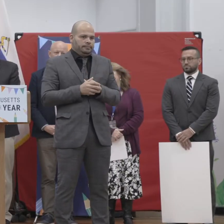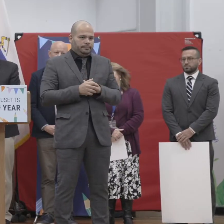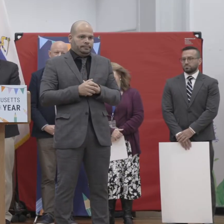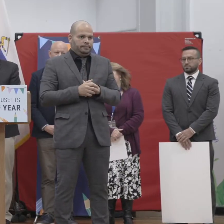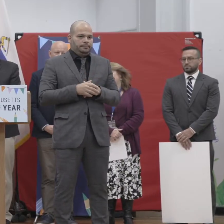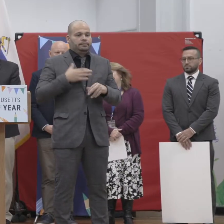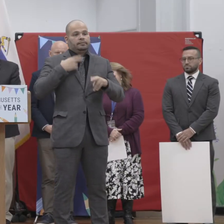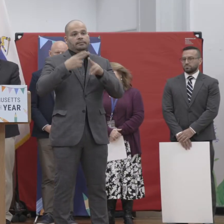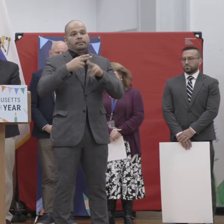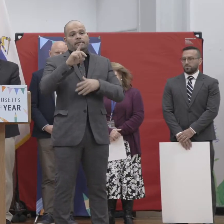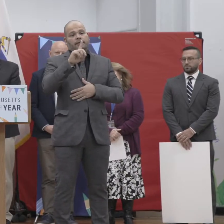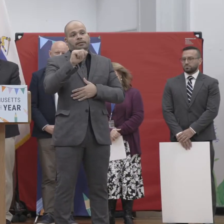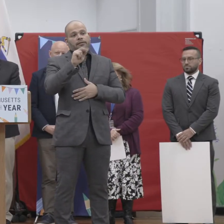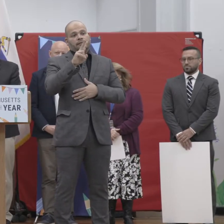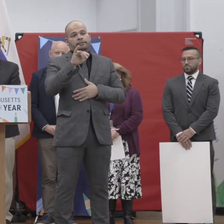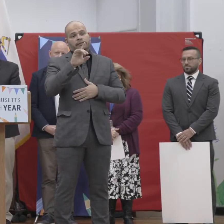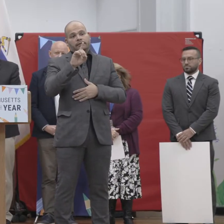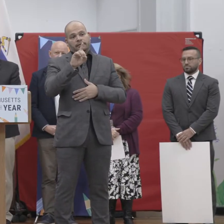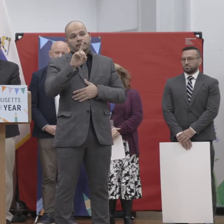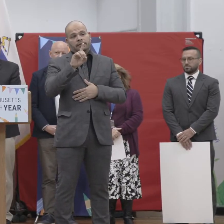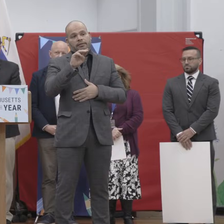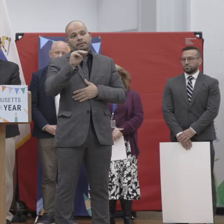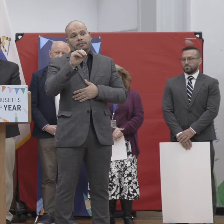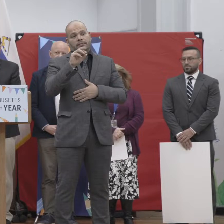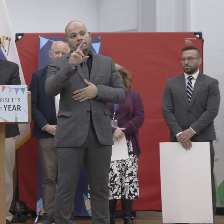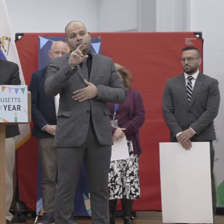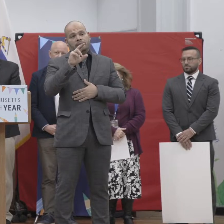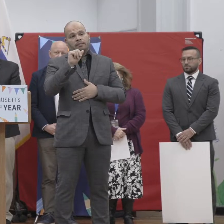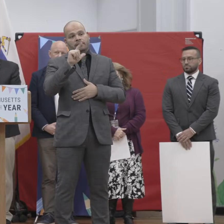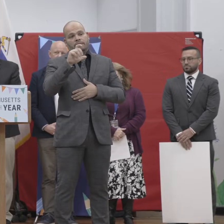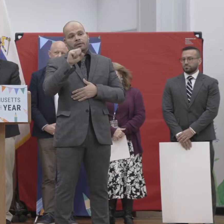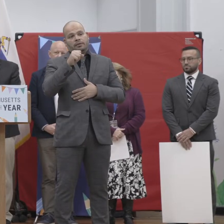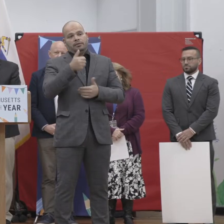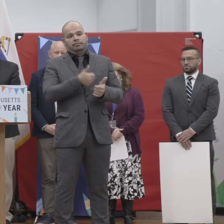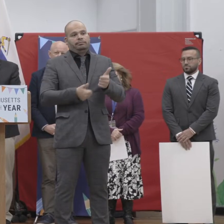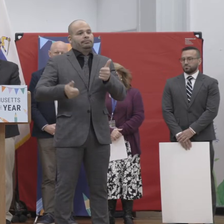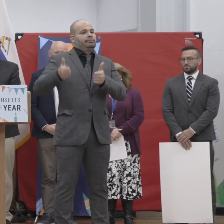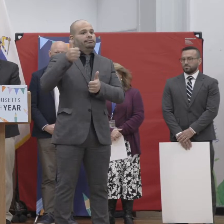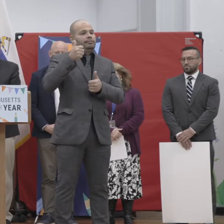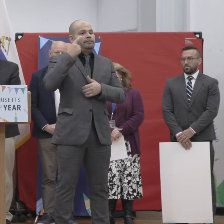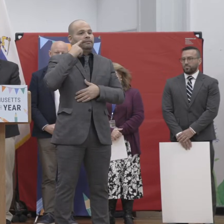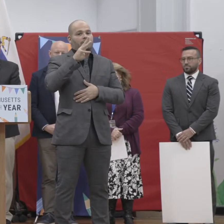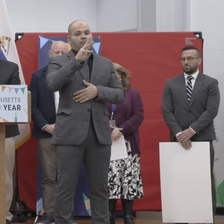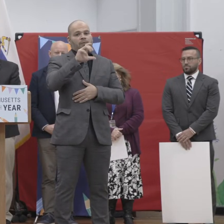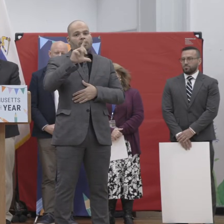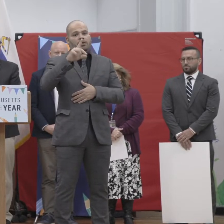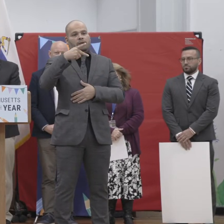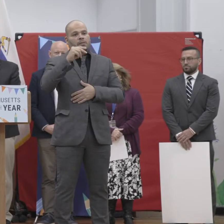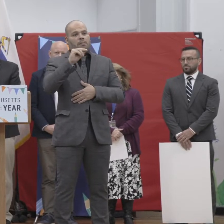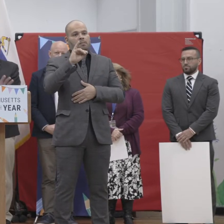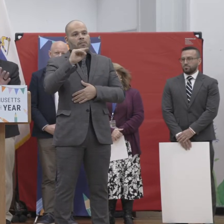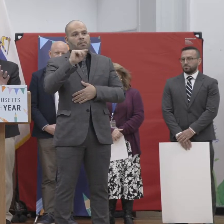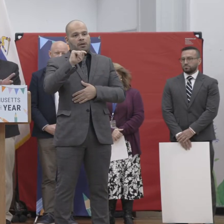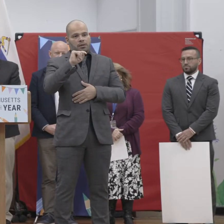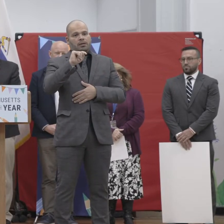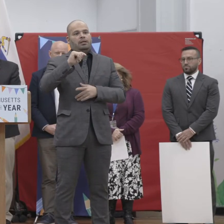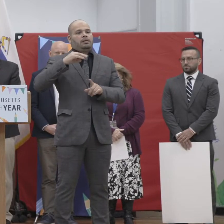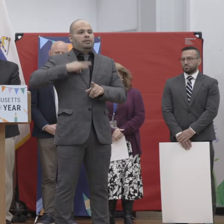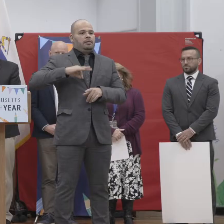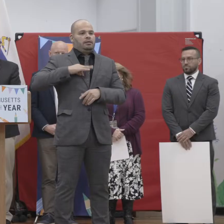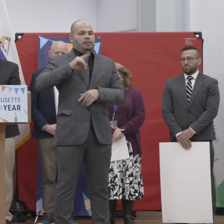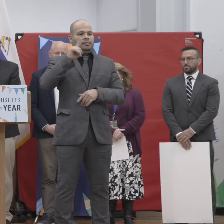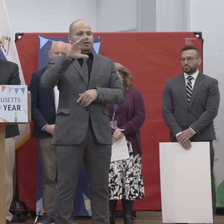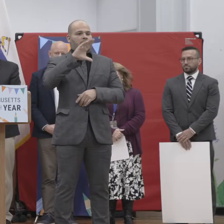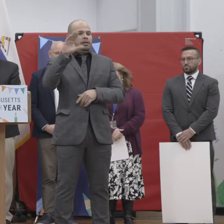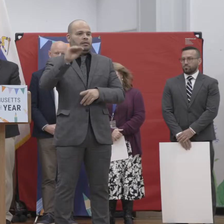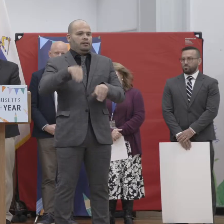health plan for state employees, municipal employees, teachers, police, fire. And I am honored to bring a little treat and a